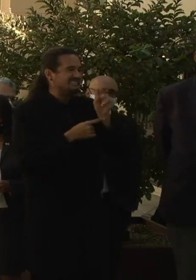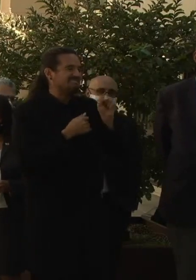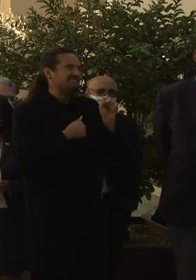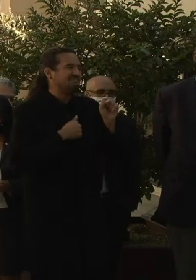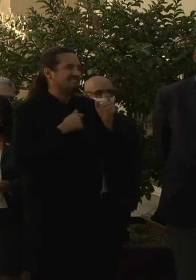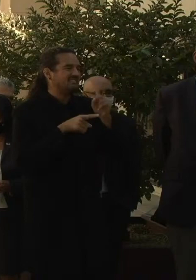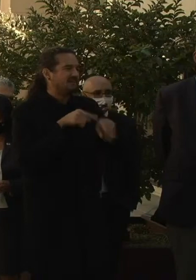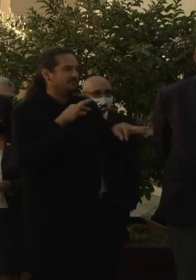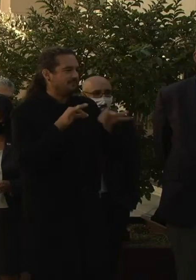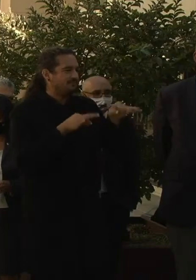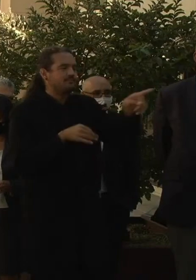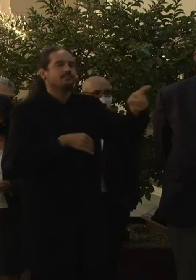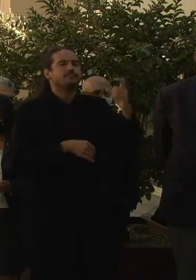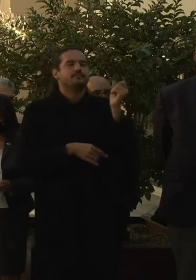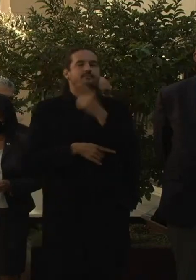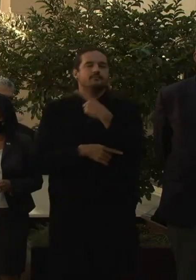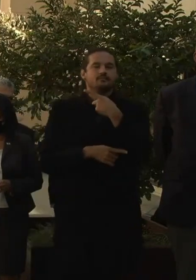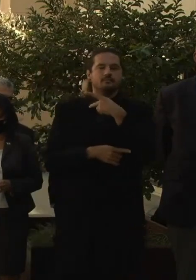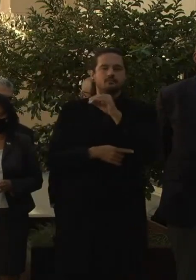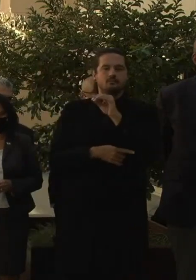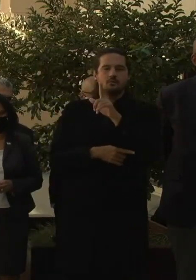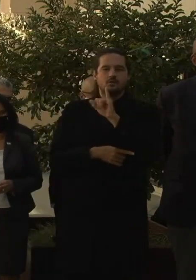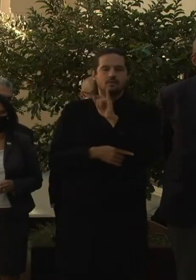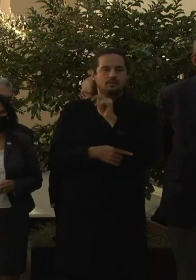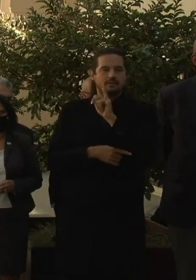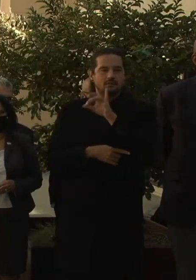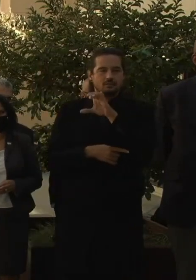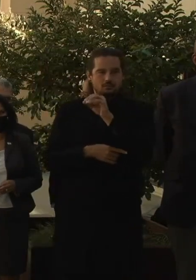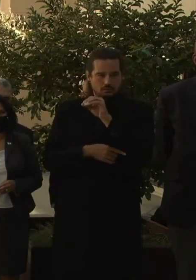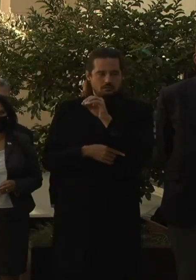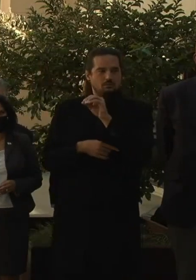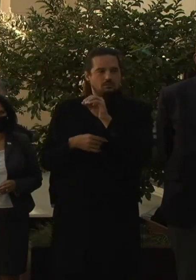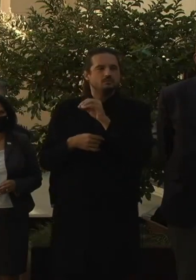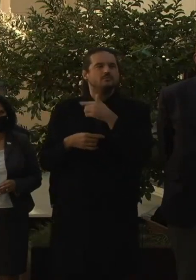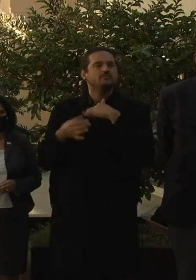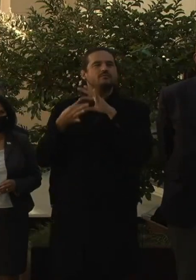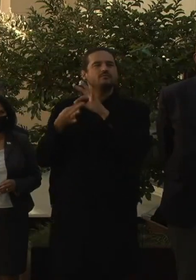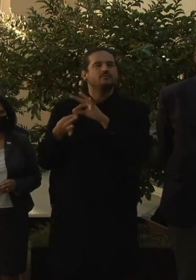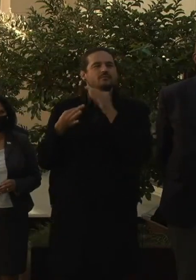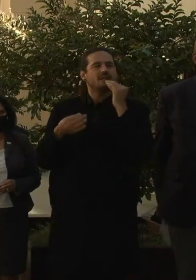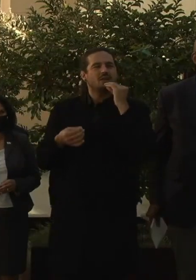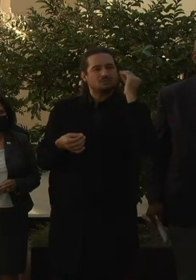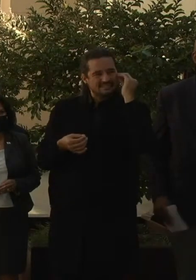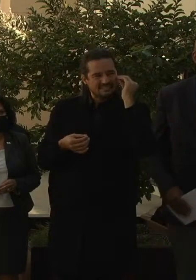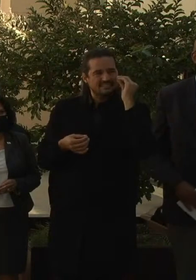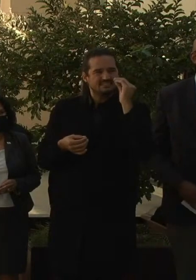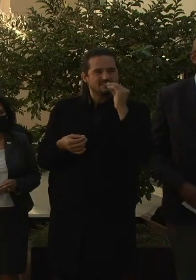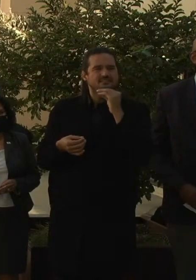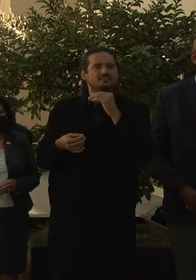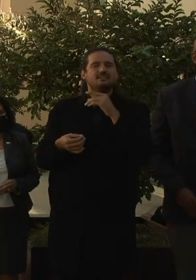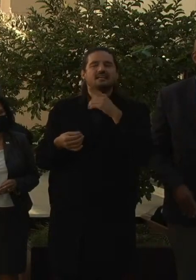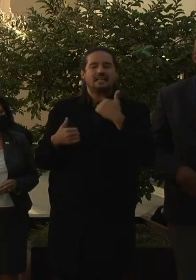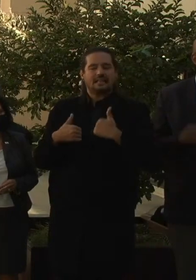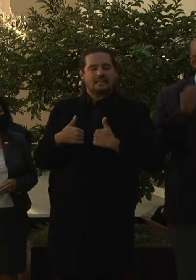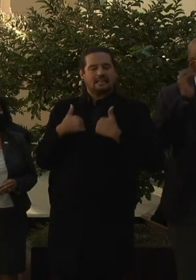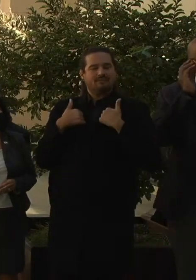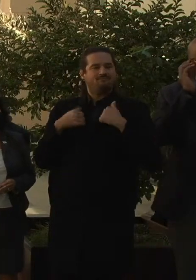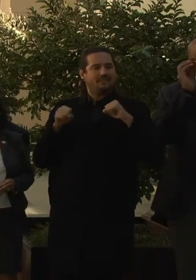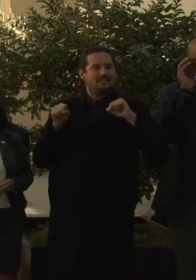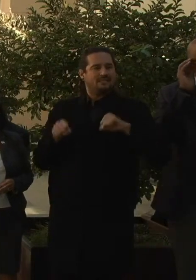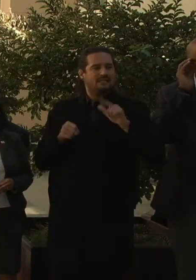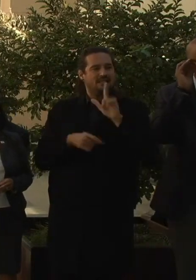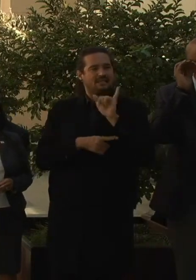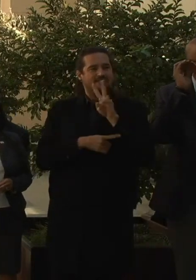I'm told I'm the last question. This goes to a question related to housing, and that's livability. And that is that the FBI this week came out with new